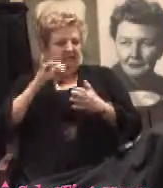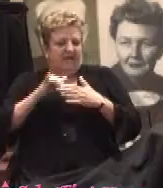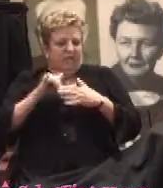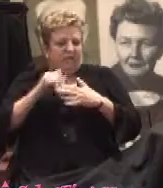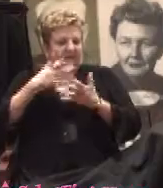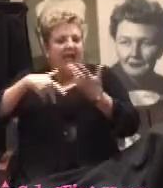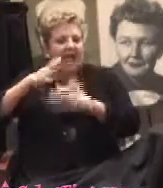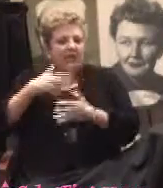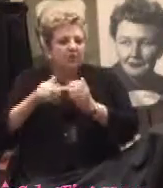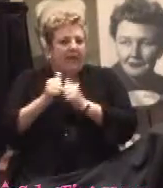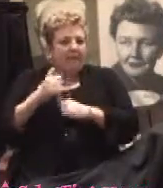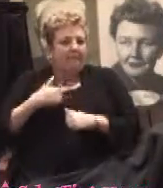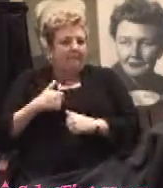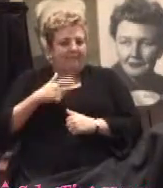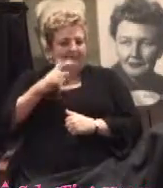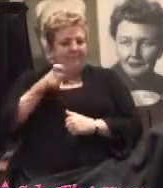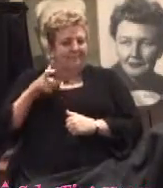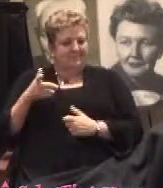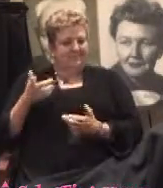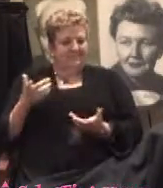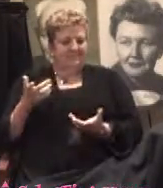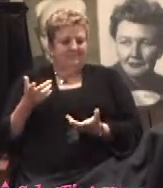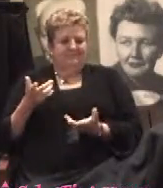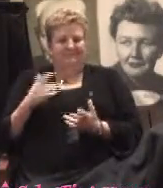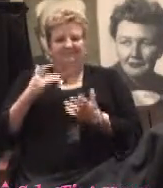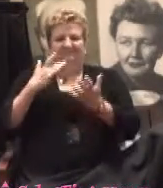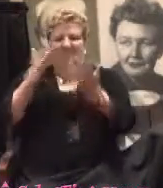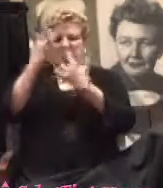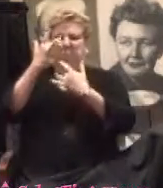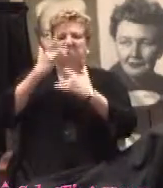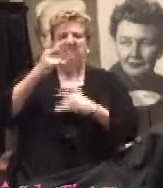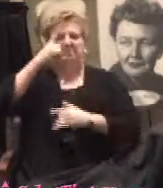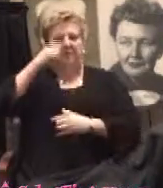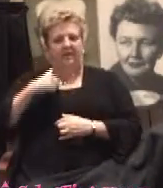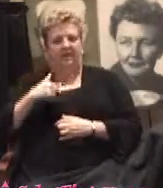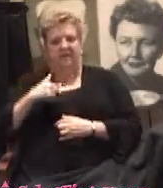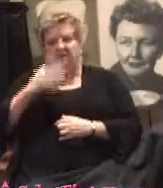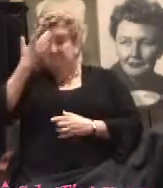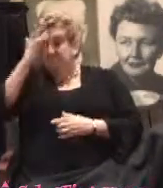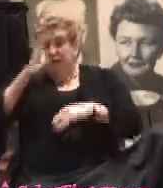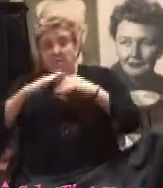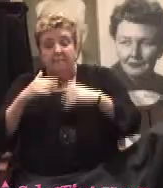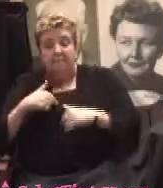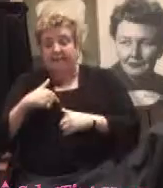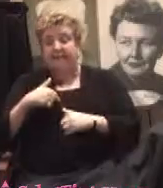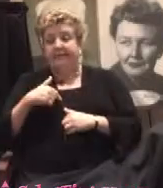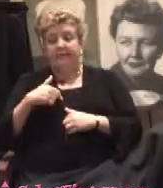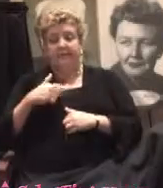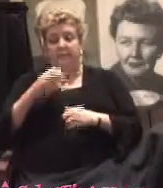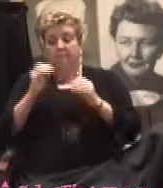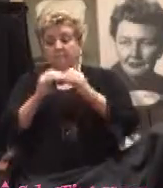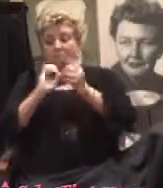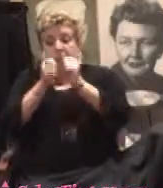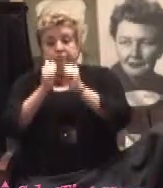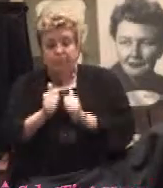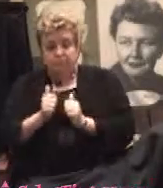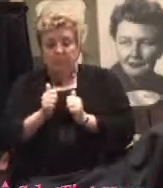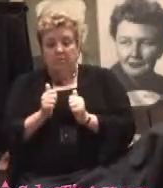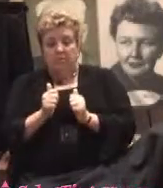I thought. They were smarter than me, I thought. They were better athletes than me. They were better athletes than me. I think that's the only one